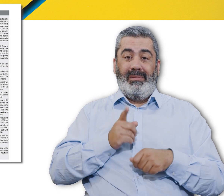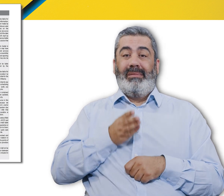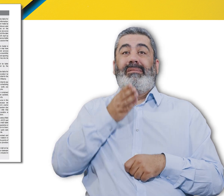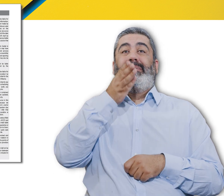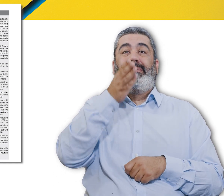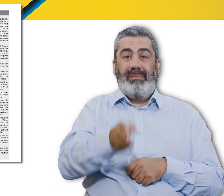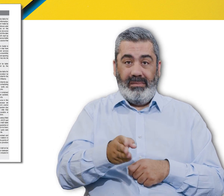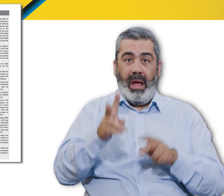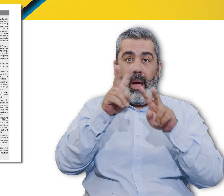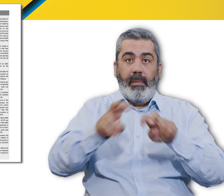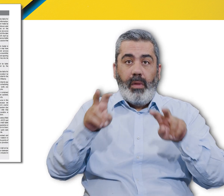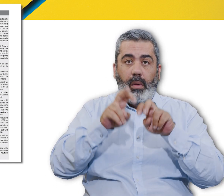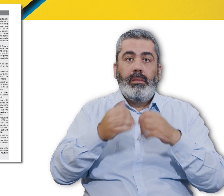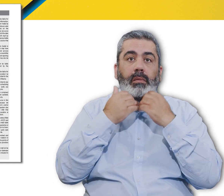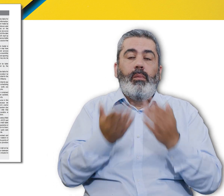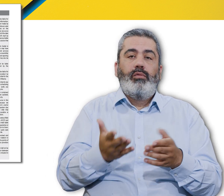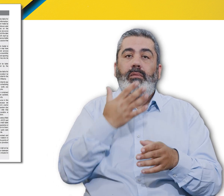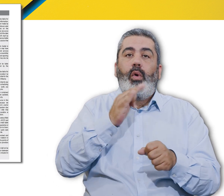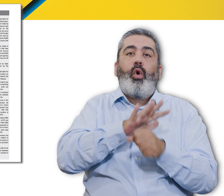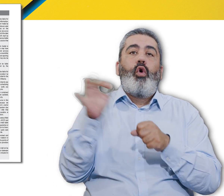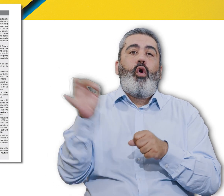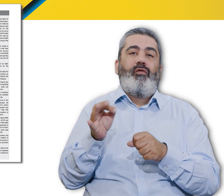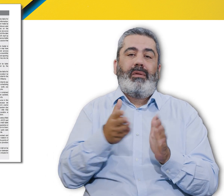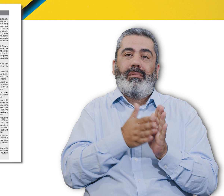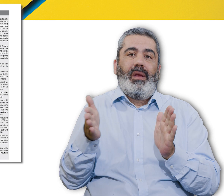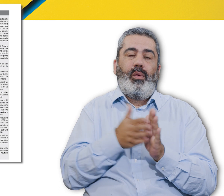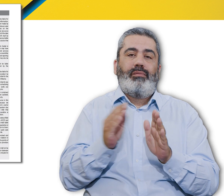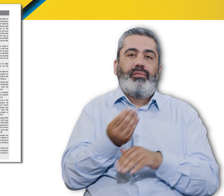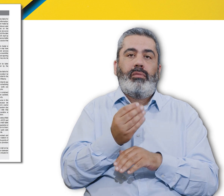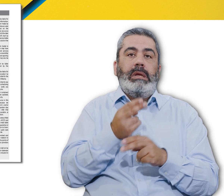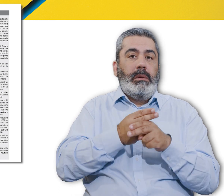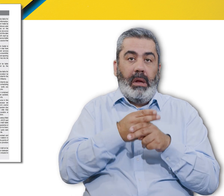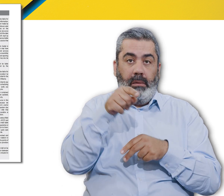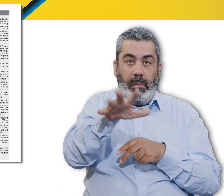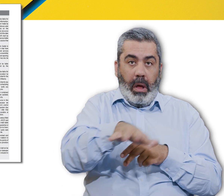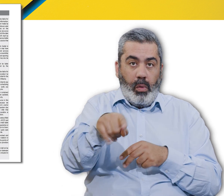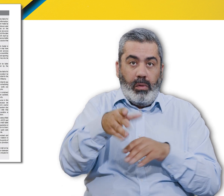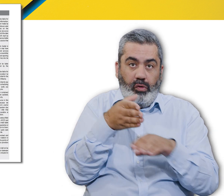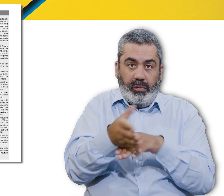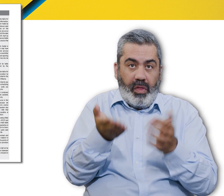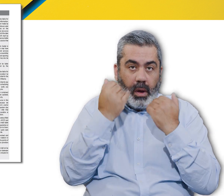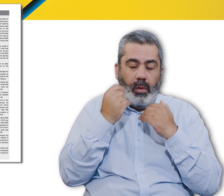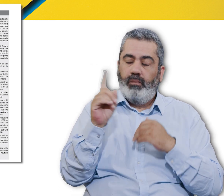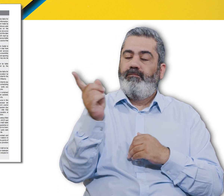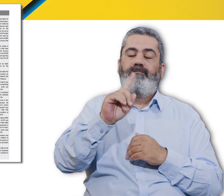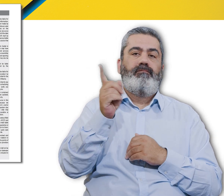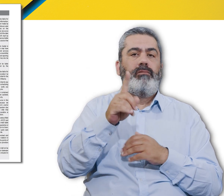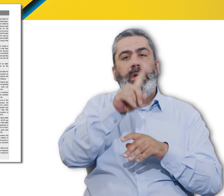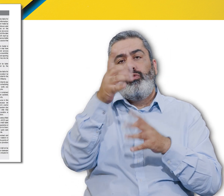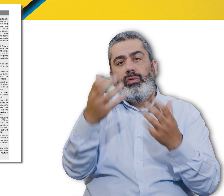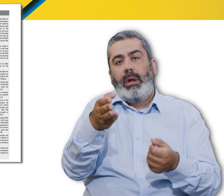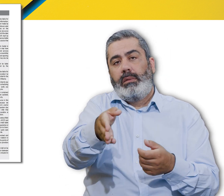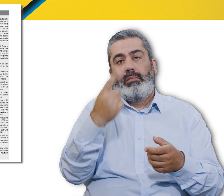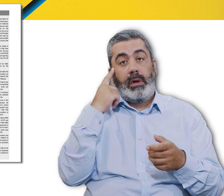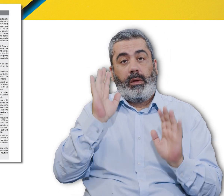COVID-19, does not infer that such a resource is inaccessible or unfriendly for disabled visitors. This document includes various